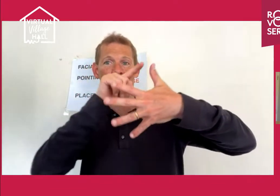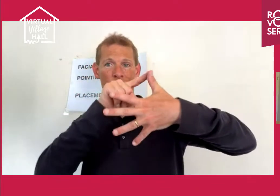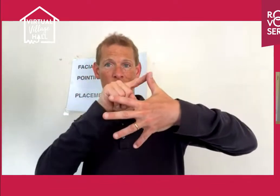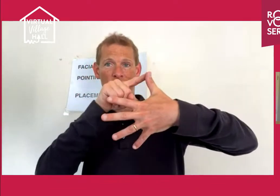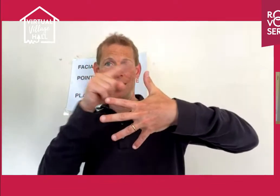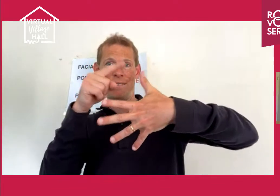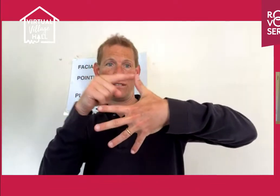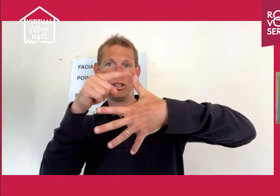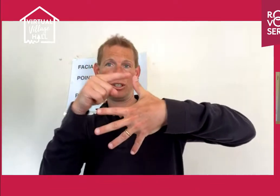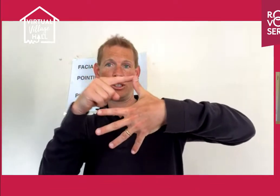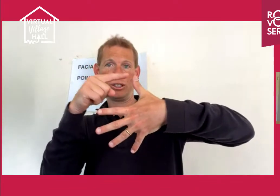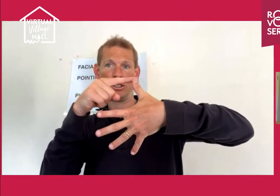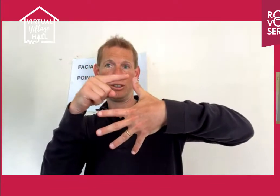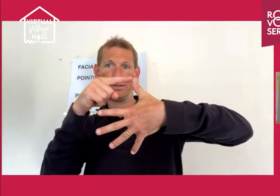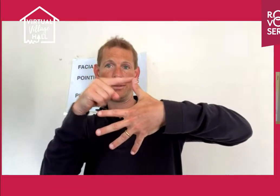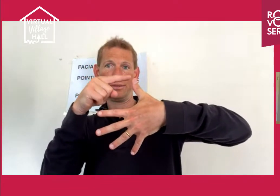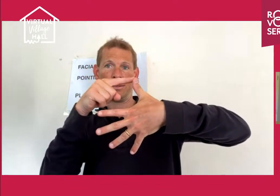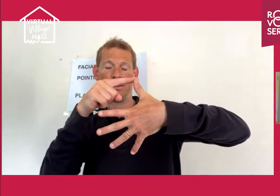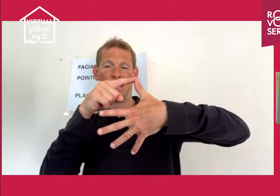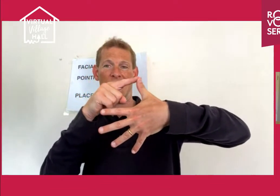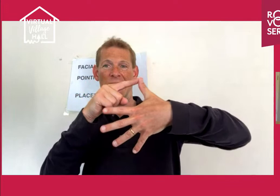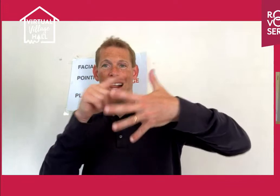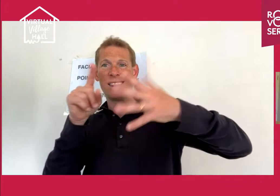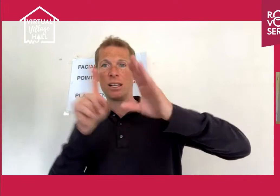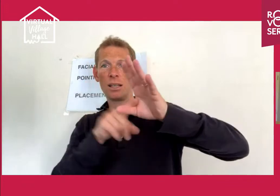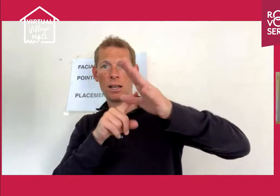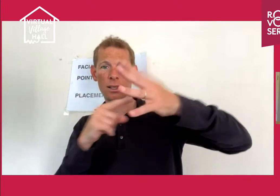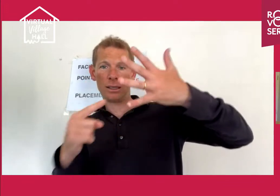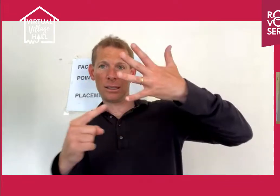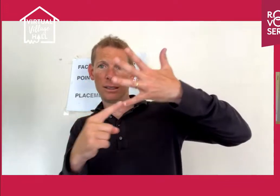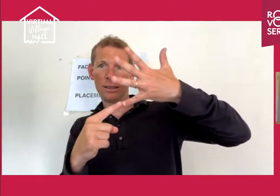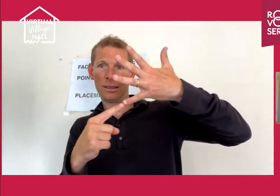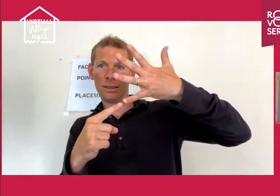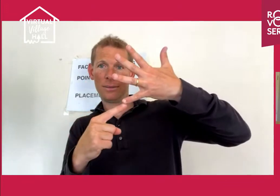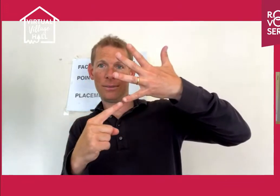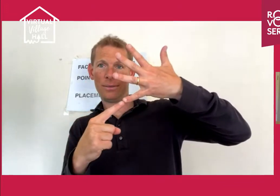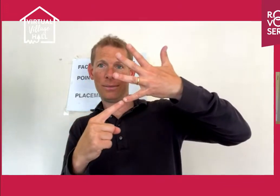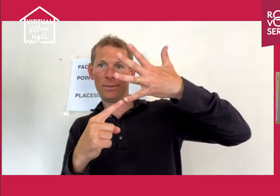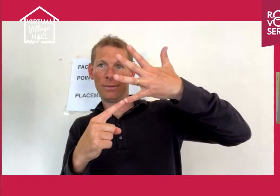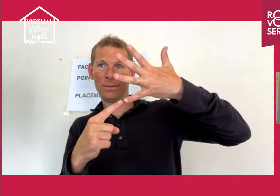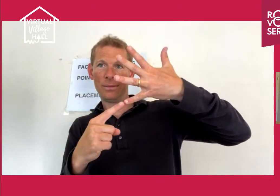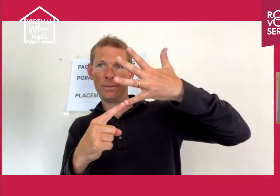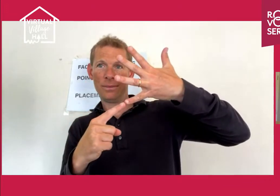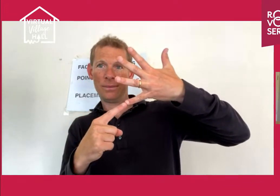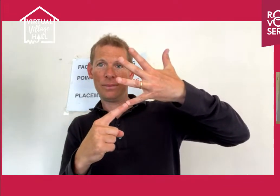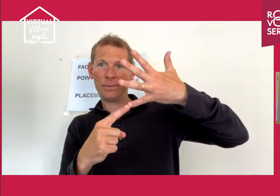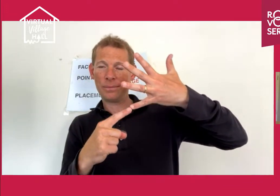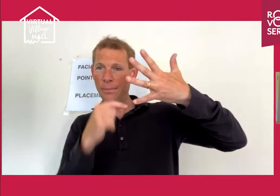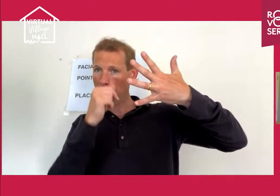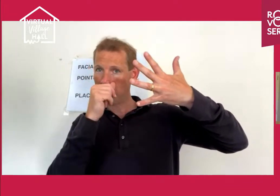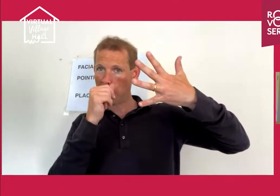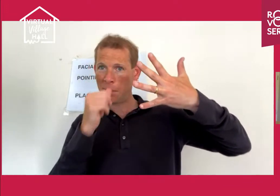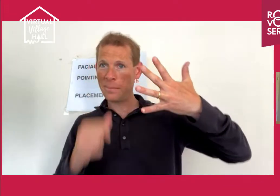five, again, just use point to your thumb for the first one, and then the youngest one will be the little